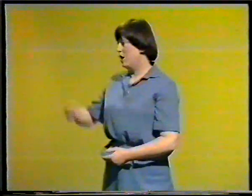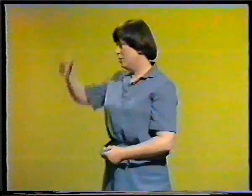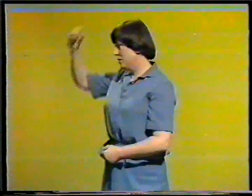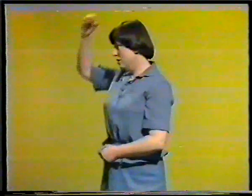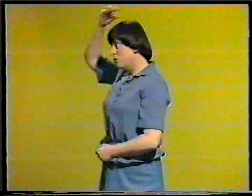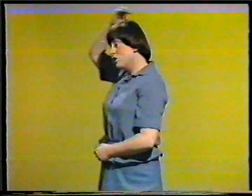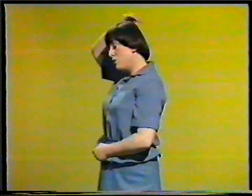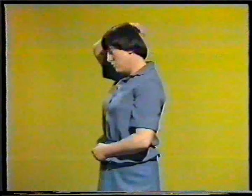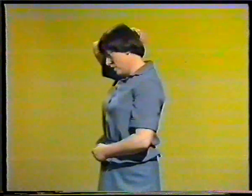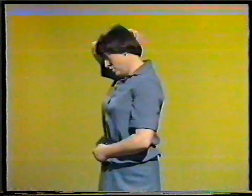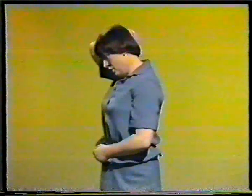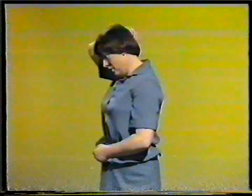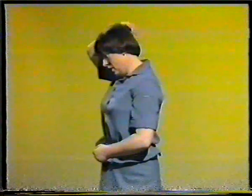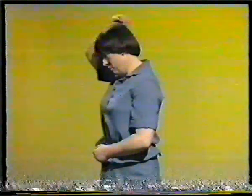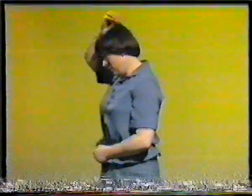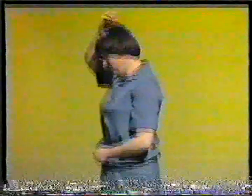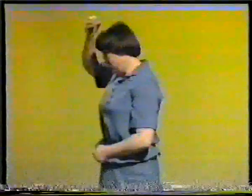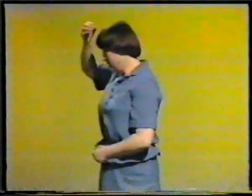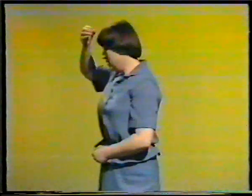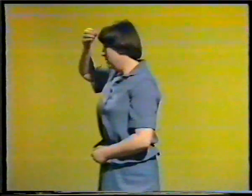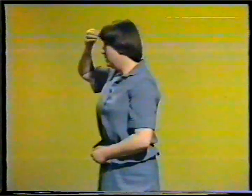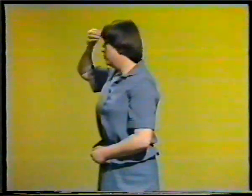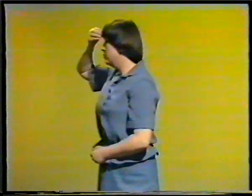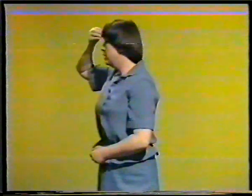Fireman, you show the ridge on the helmet. Fireman.